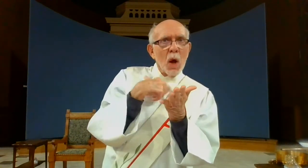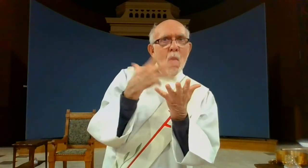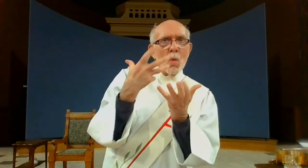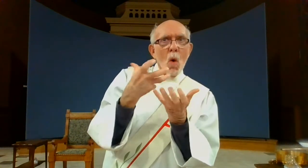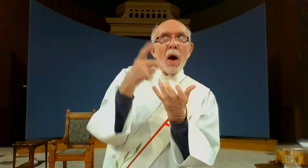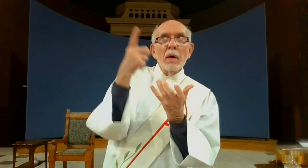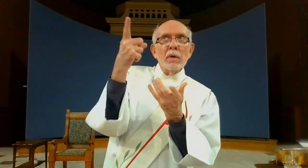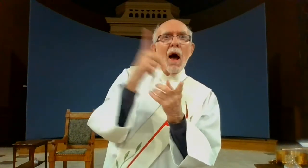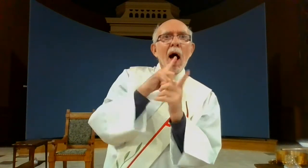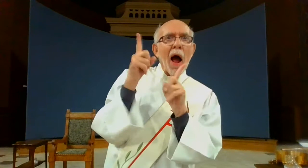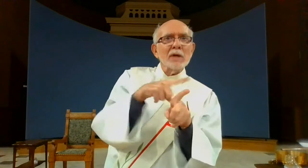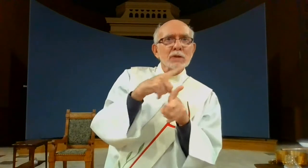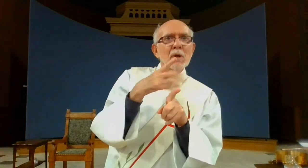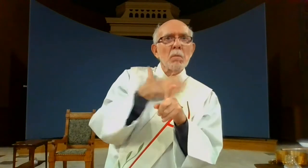Sometimes,